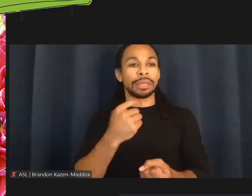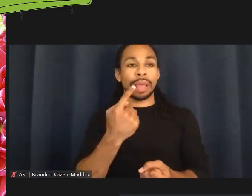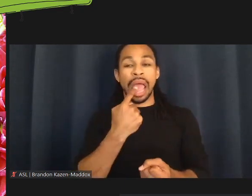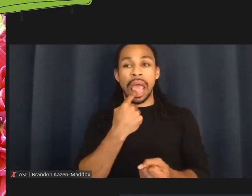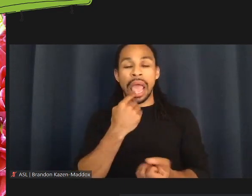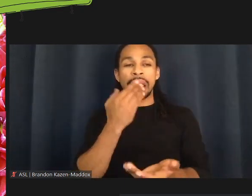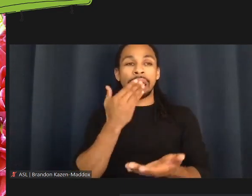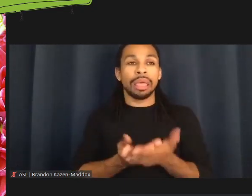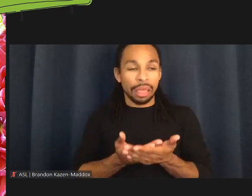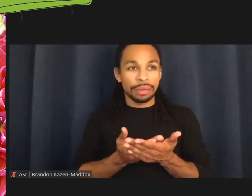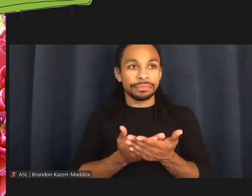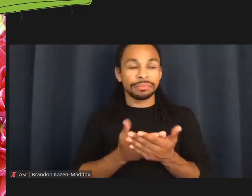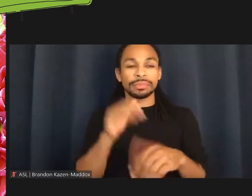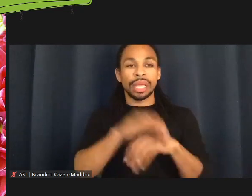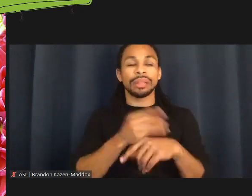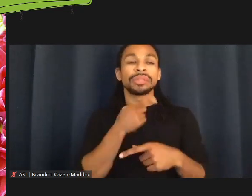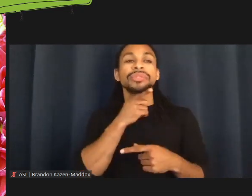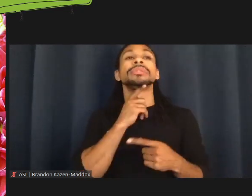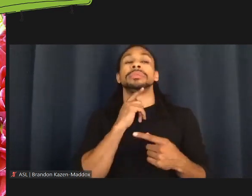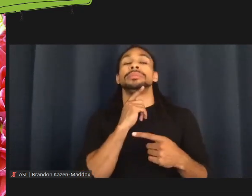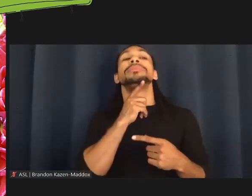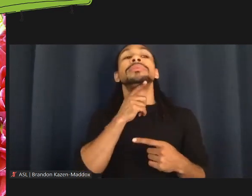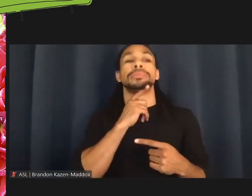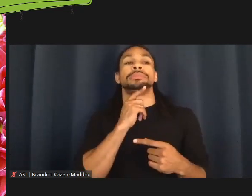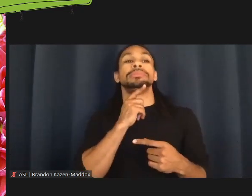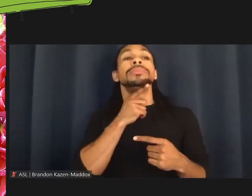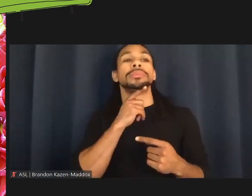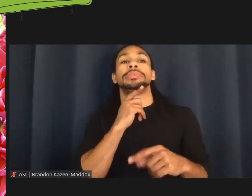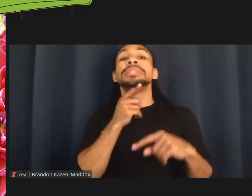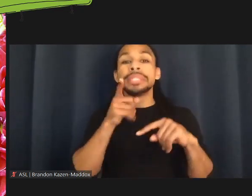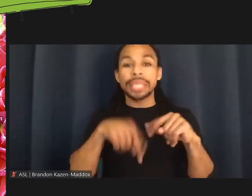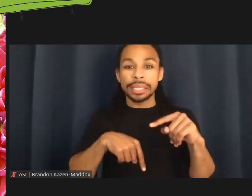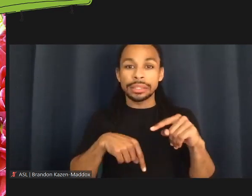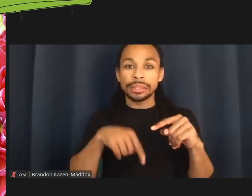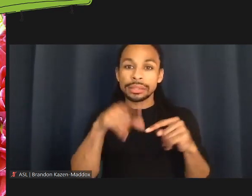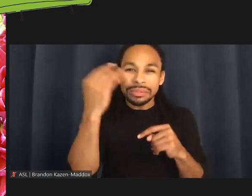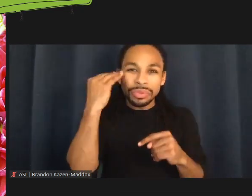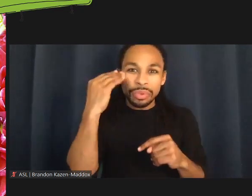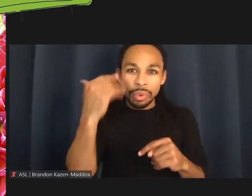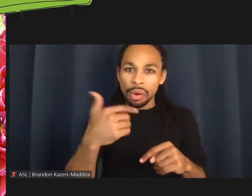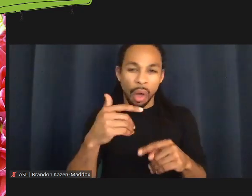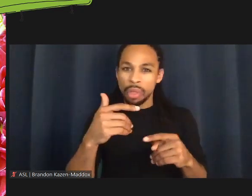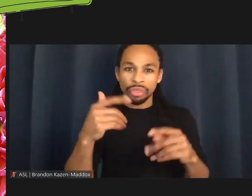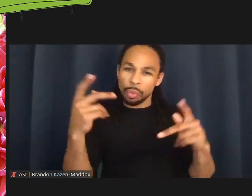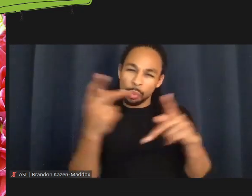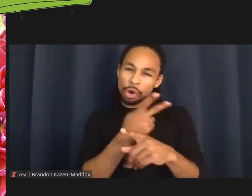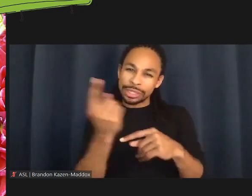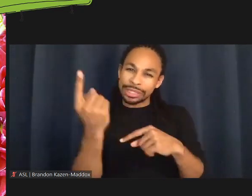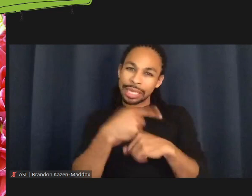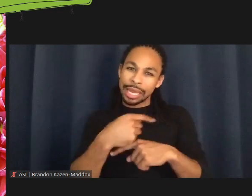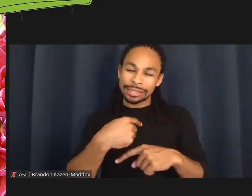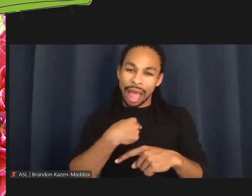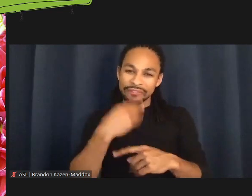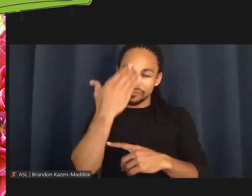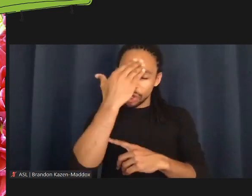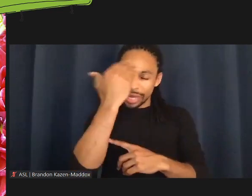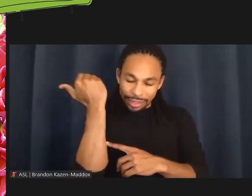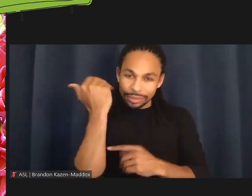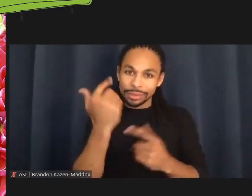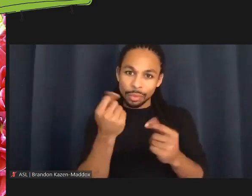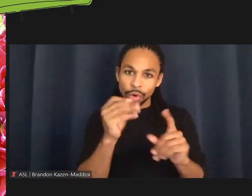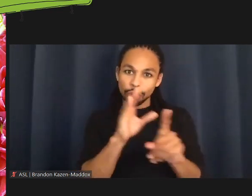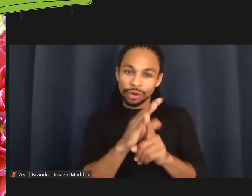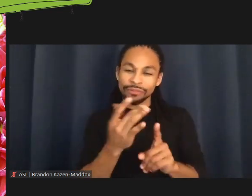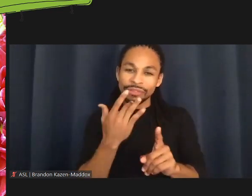becomes harder to swallow. Did you know that on the worst days, I forget what her